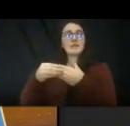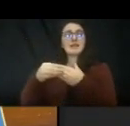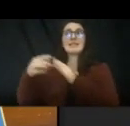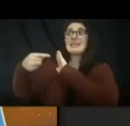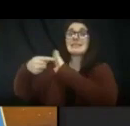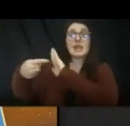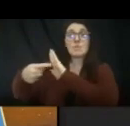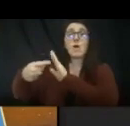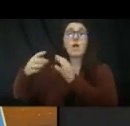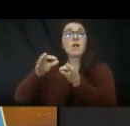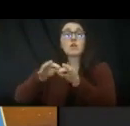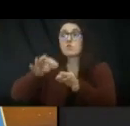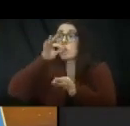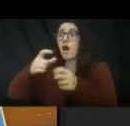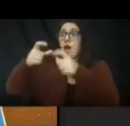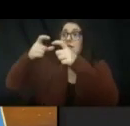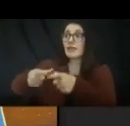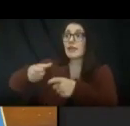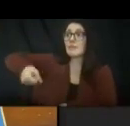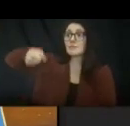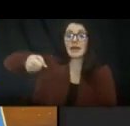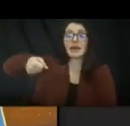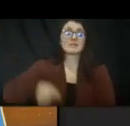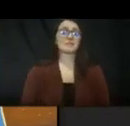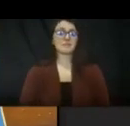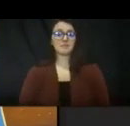bags. No thanks. Don't buy